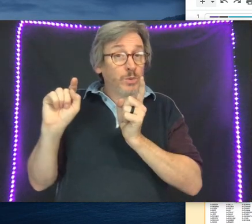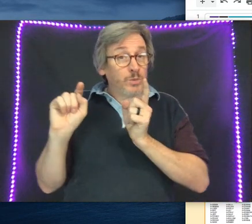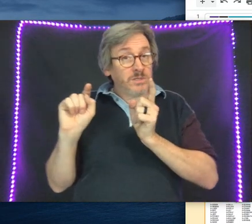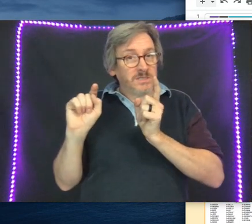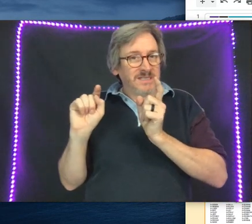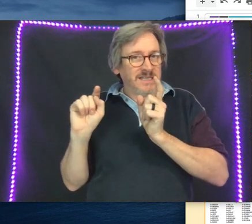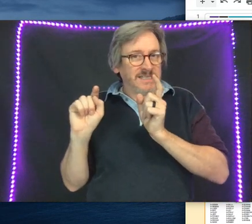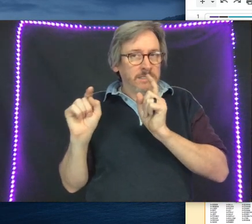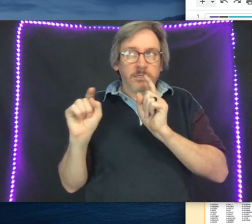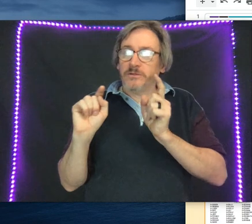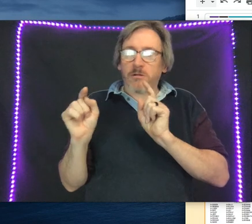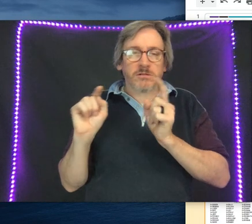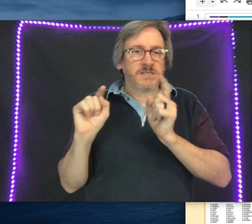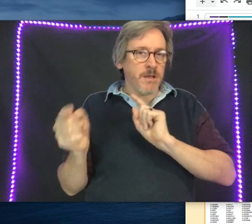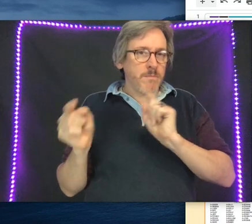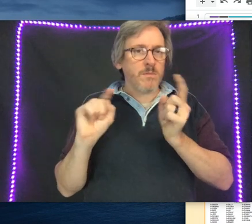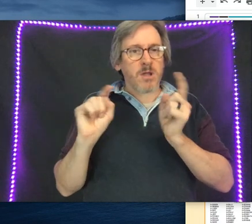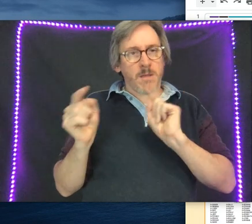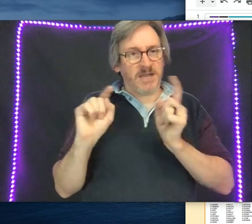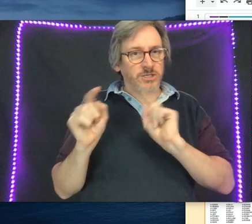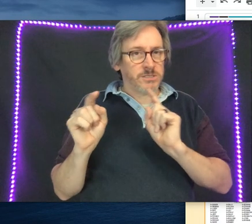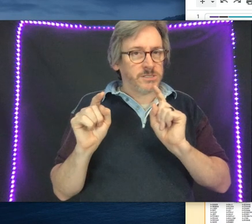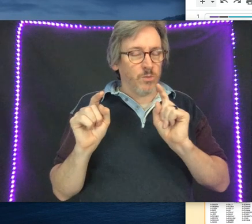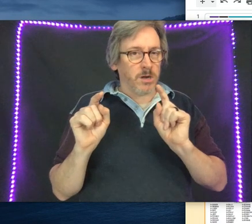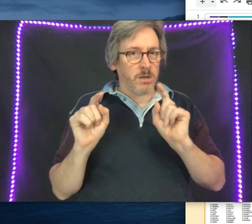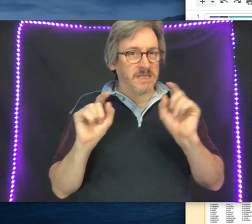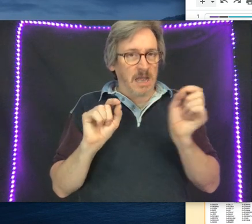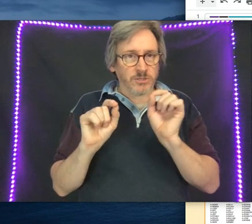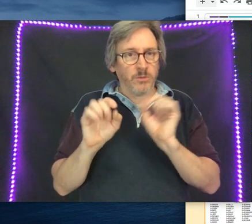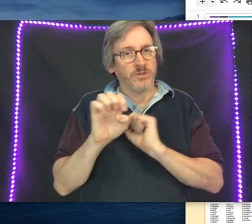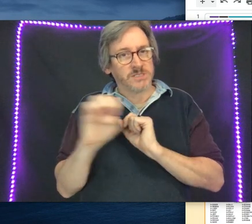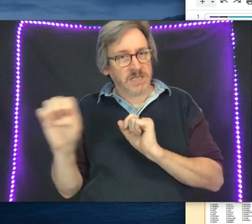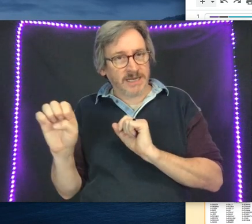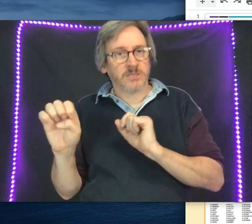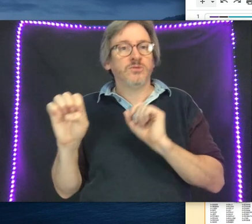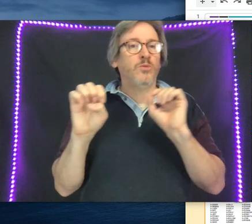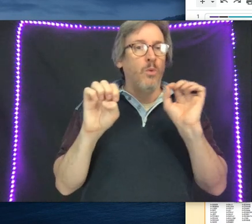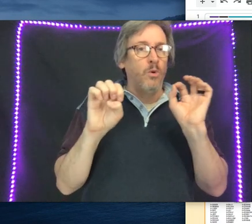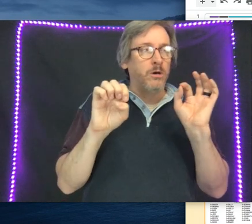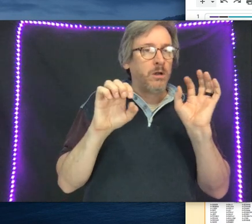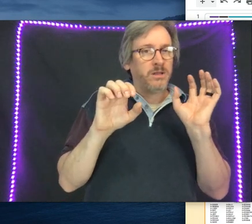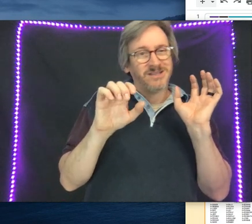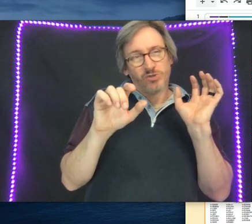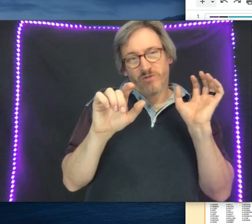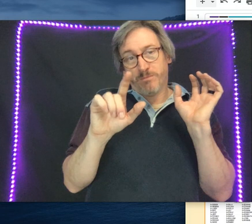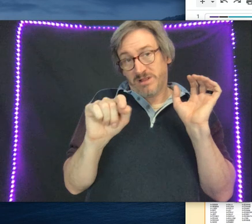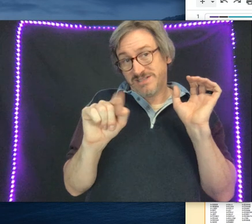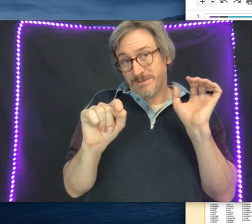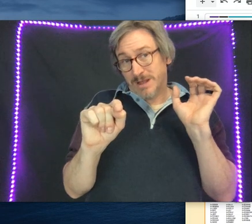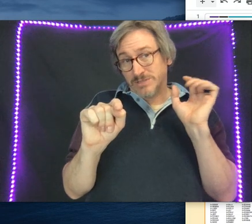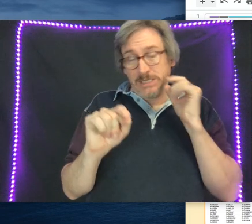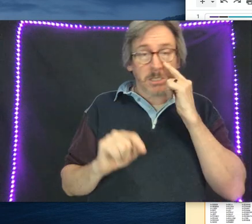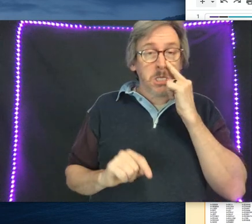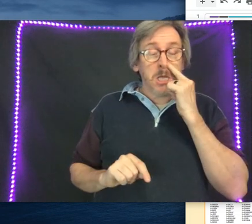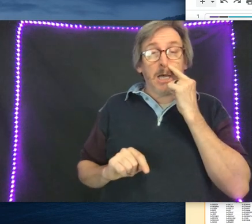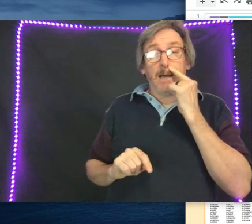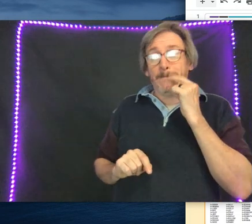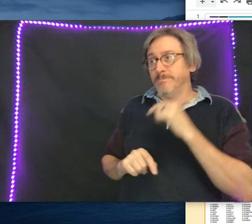So there are some combinations where it's optional whether you slide it or sort of pulse it, bounce